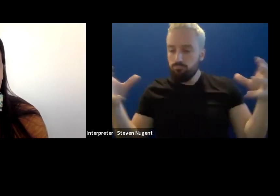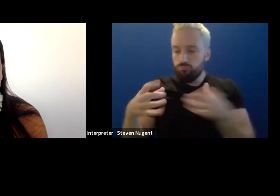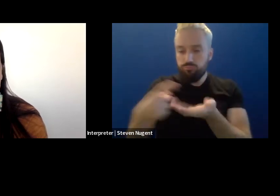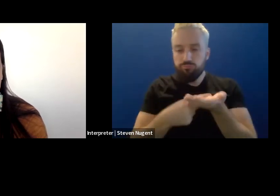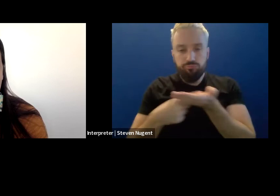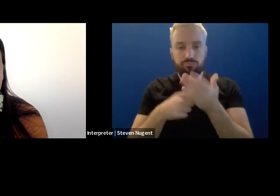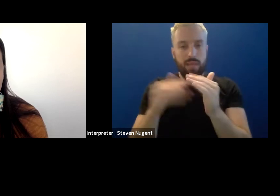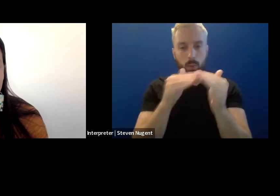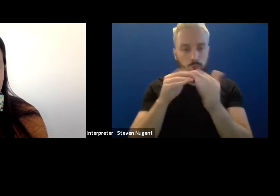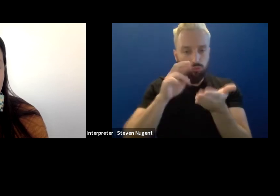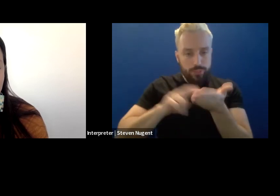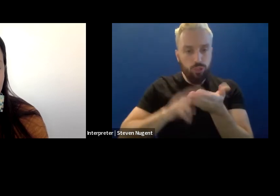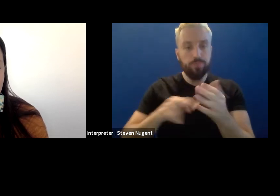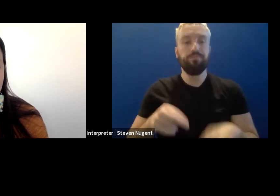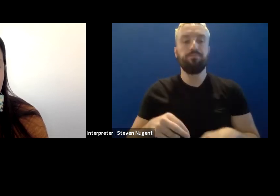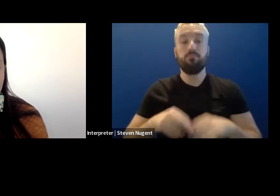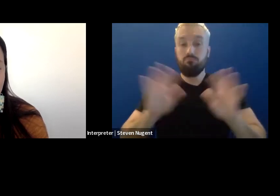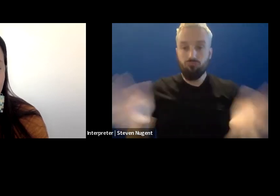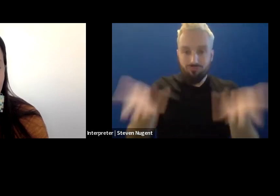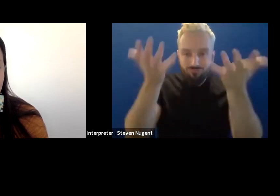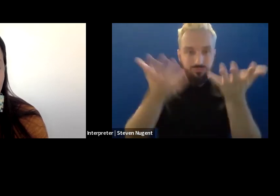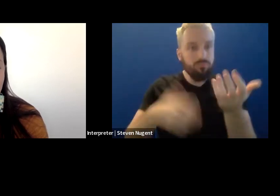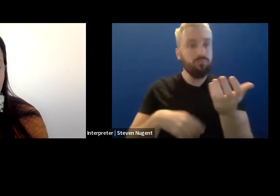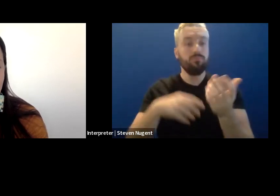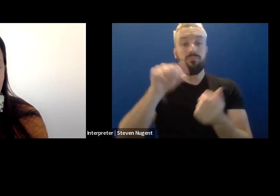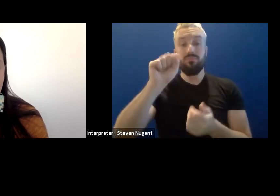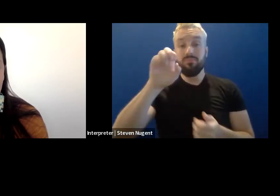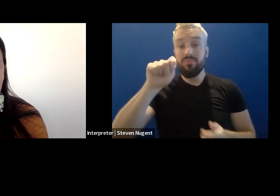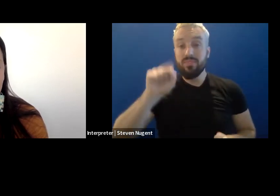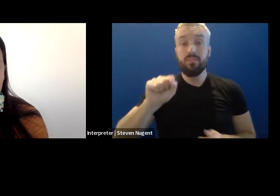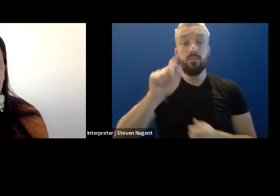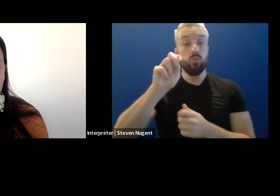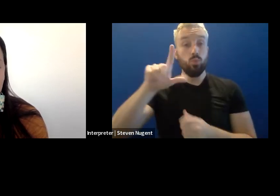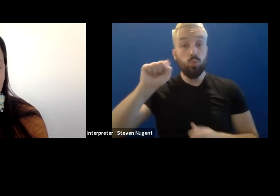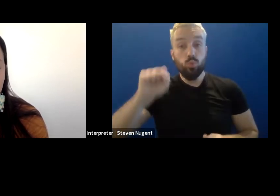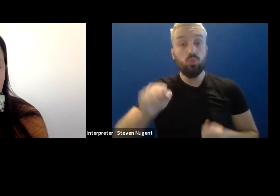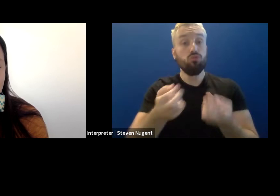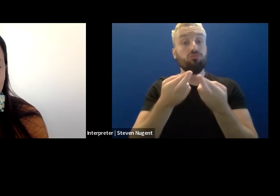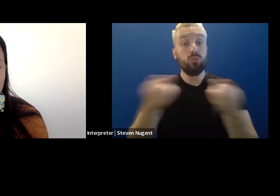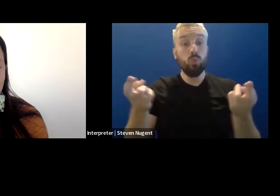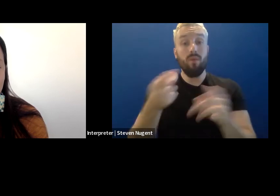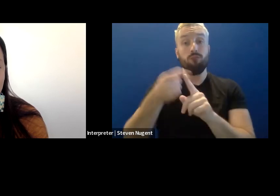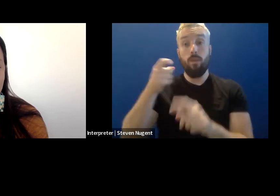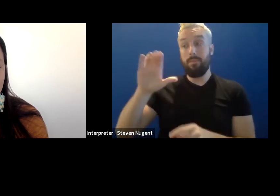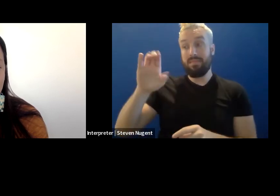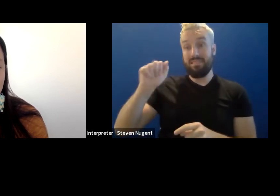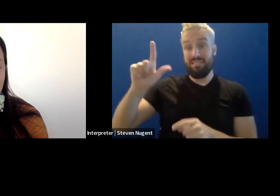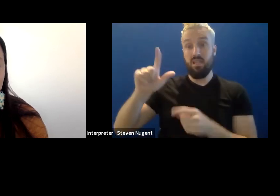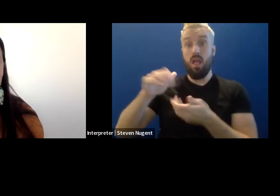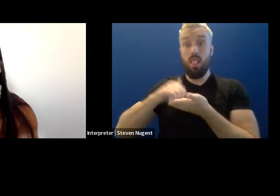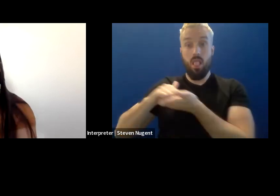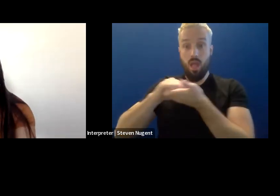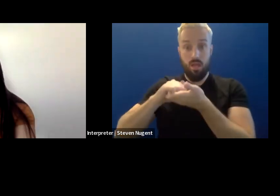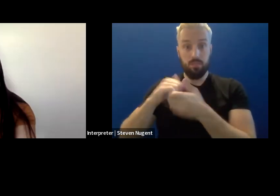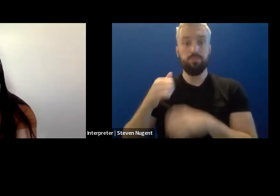also uplift assets, tools, and resources produced by projects in the CEAL Alliance. With